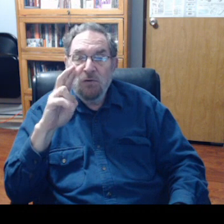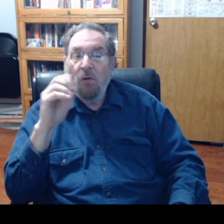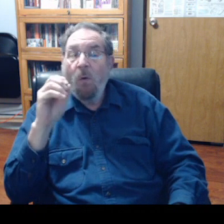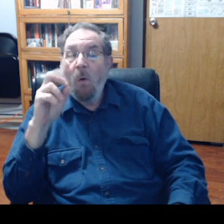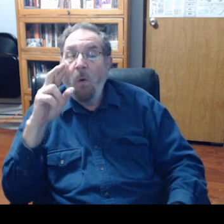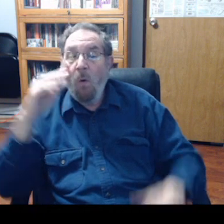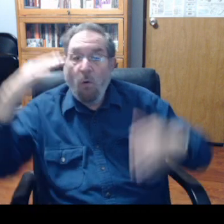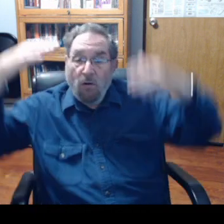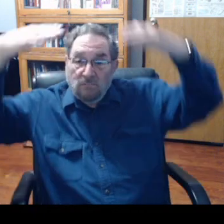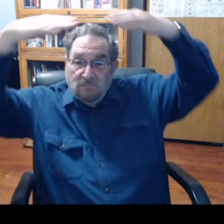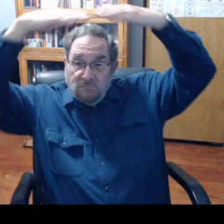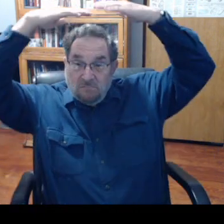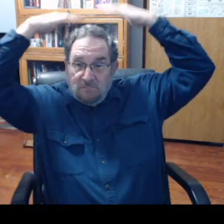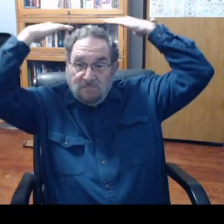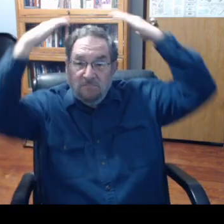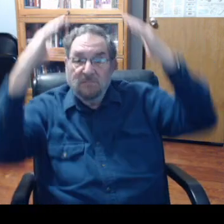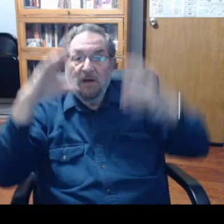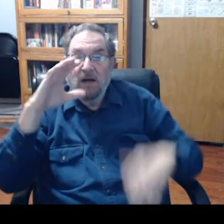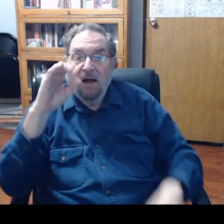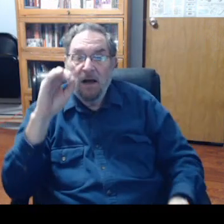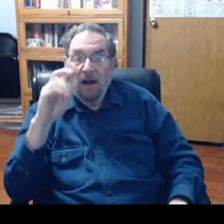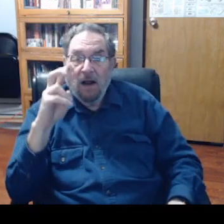chamber or